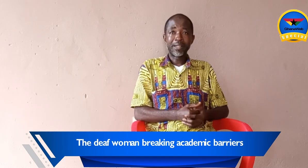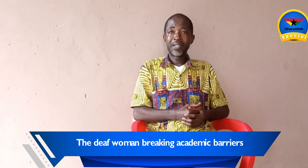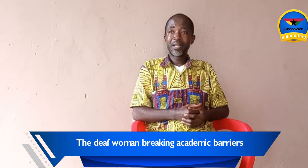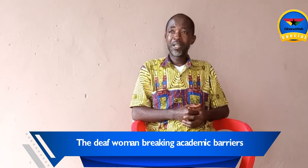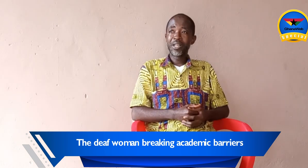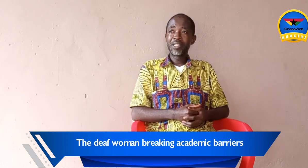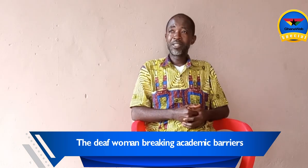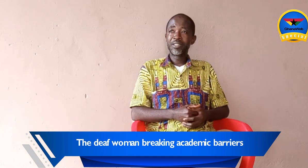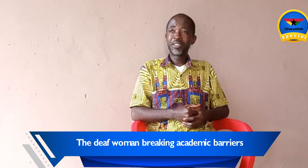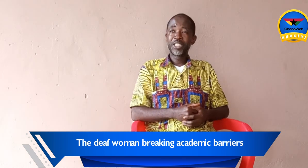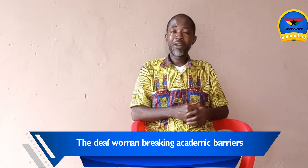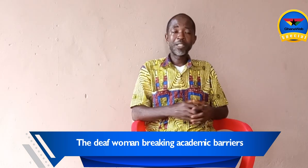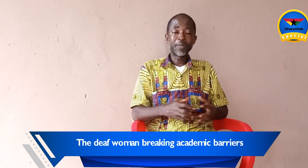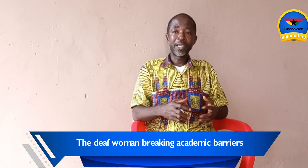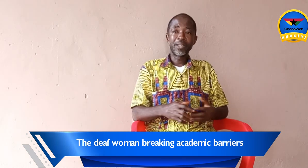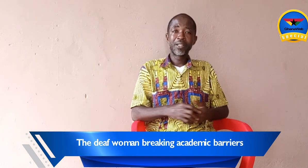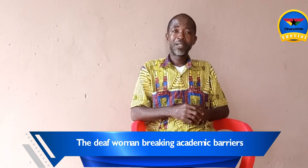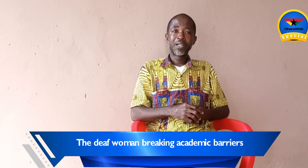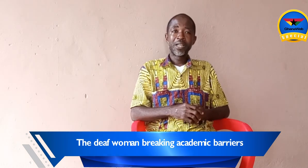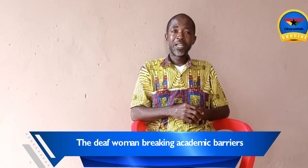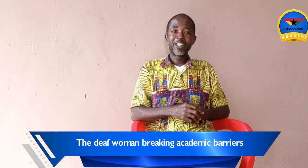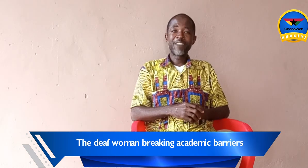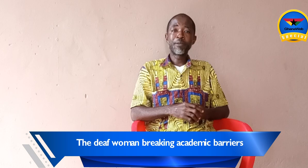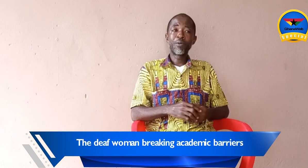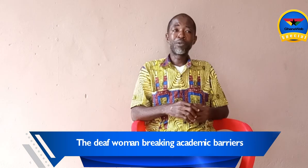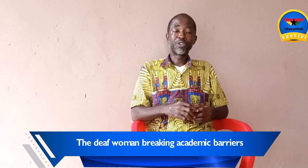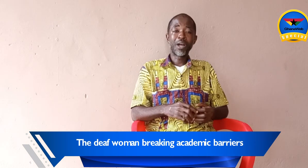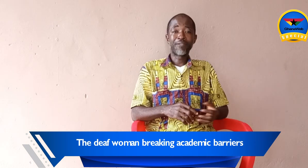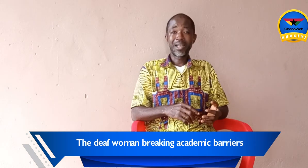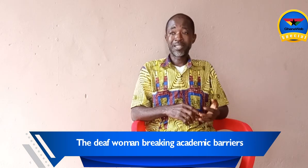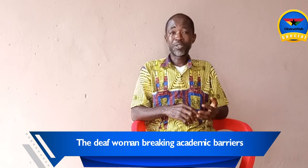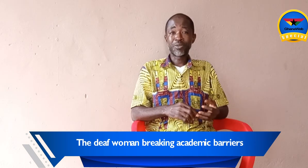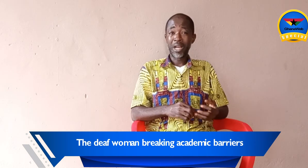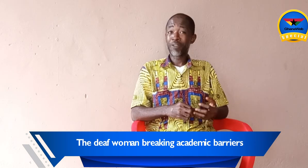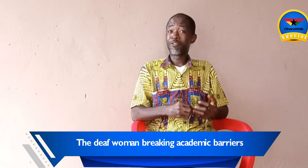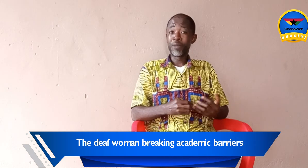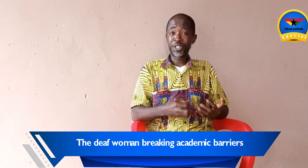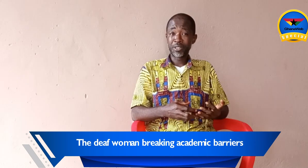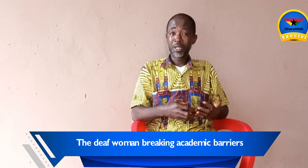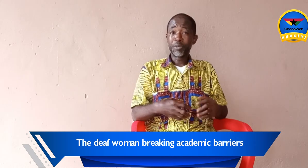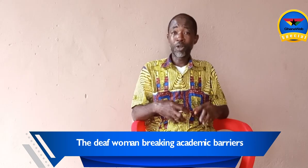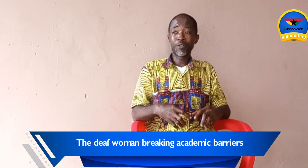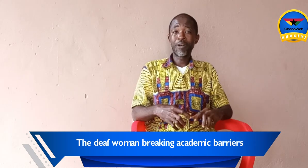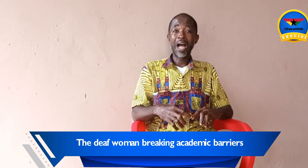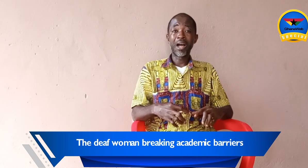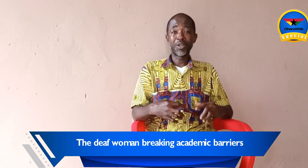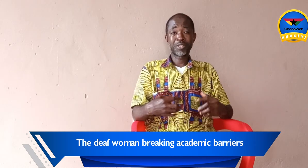But generally speaking, deaf people do not have access to a lot of information because of how our society